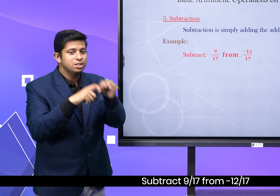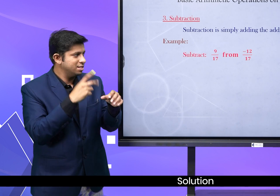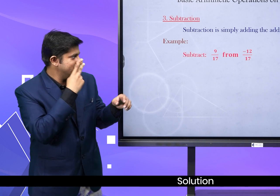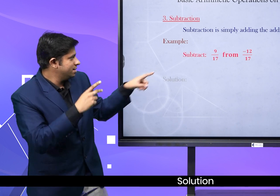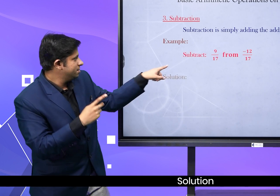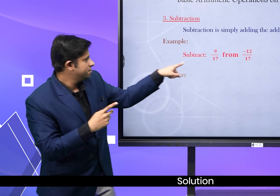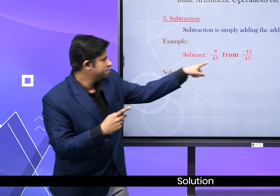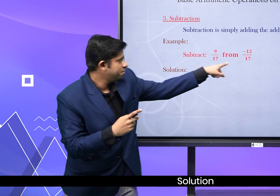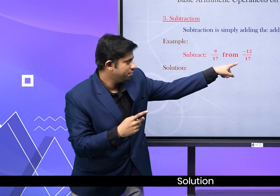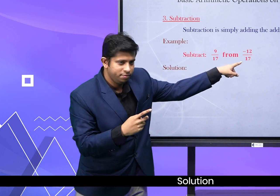Solution.